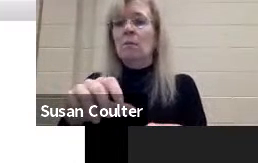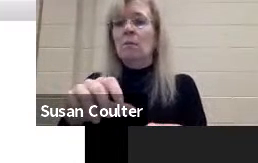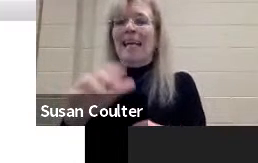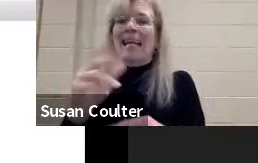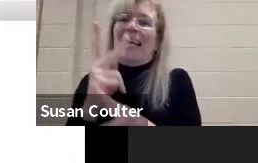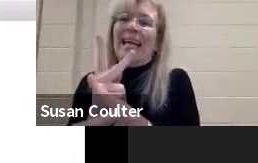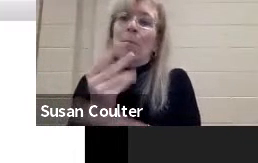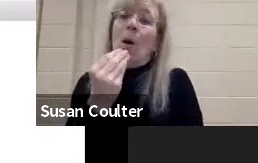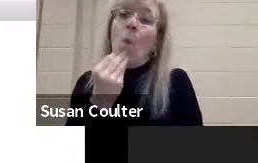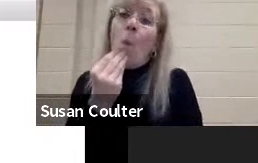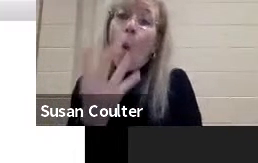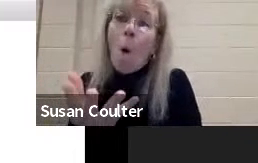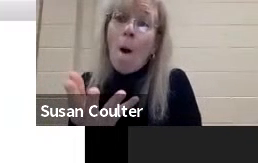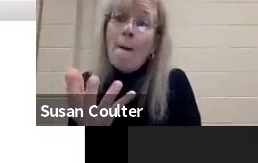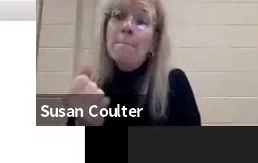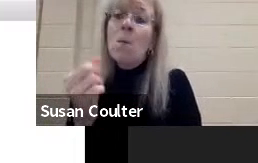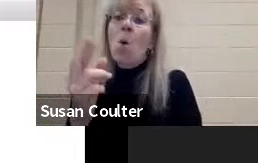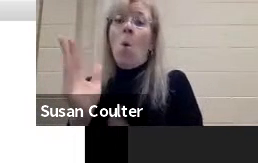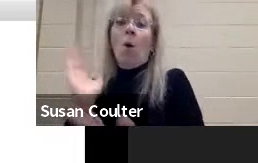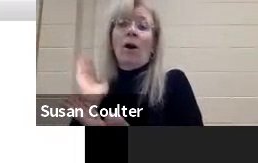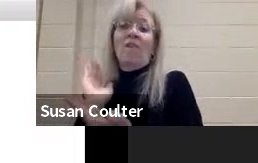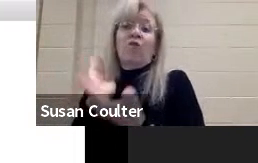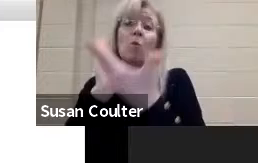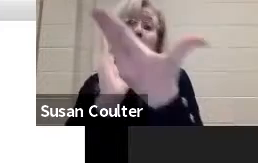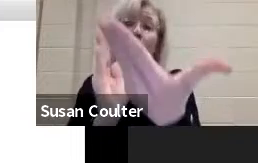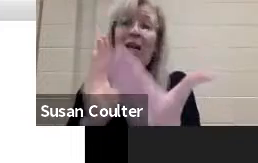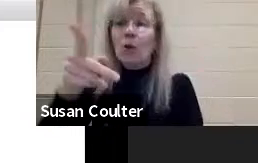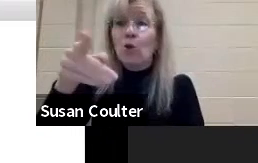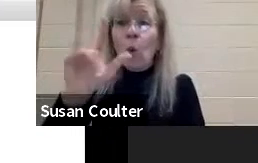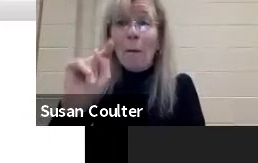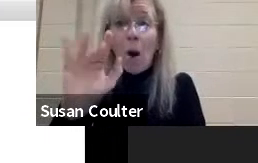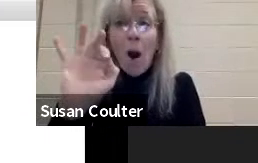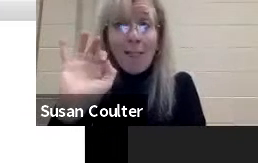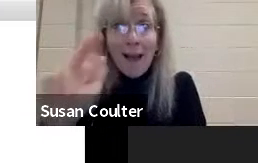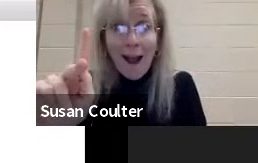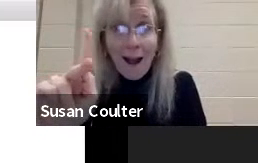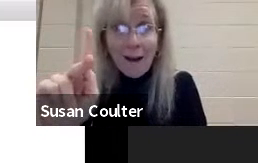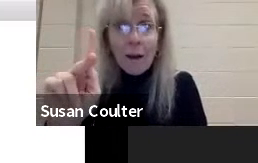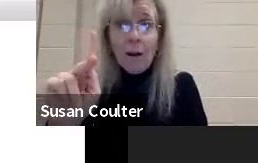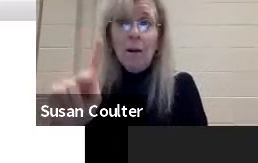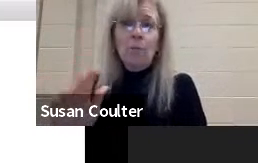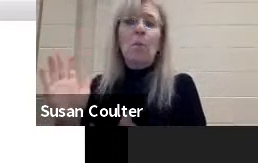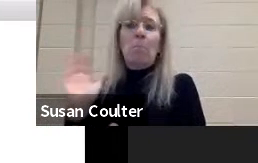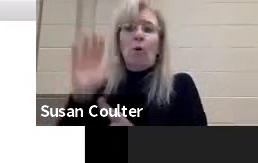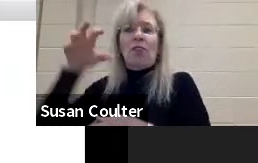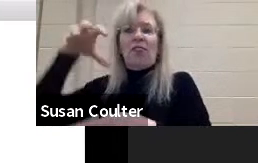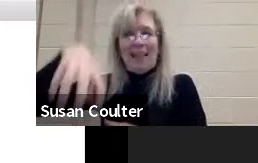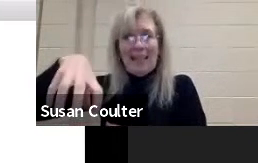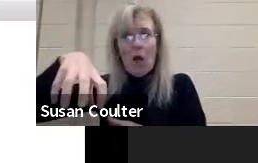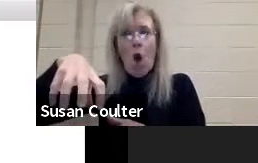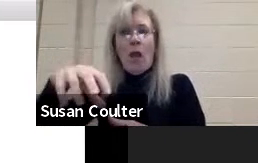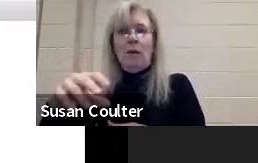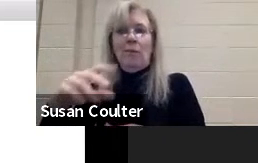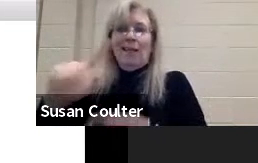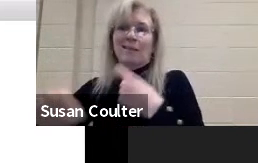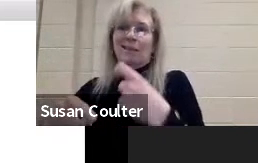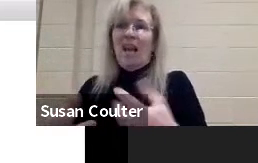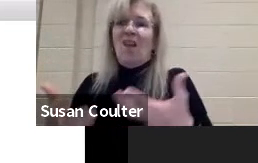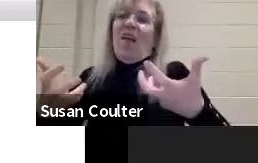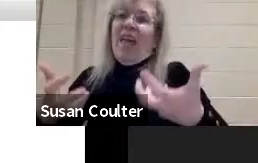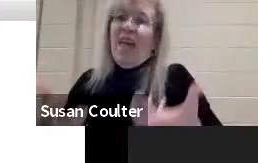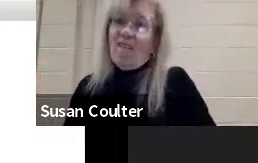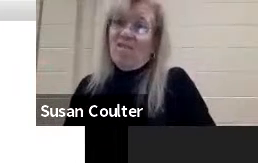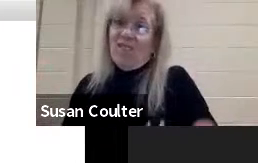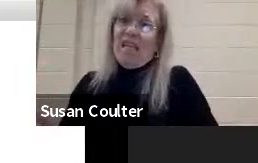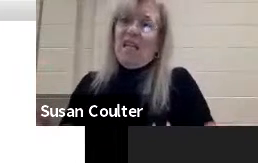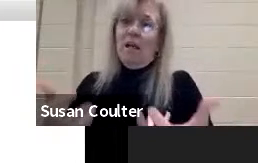on, keep it warm, or if you bring it to a potluck, you put the lid on instead